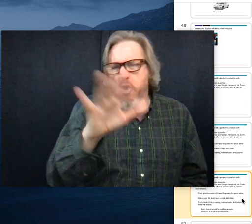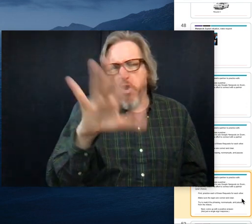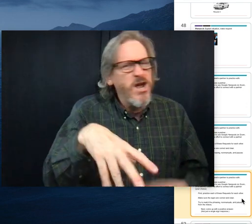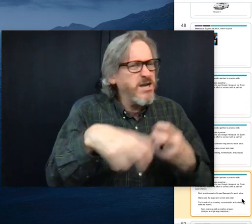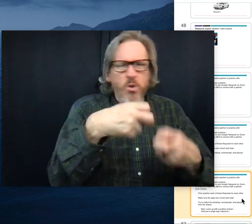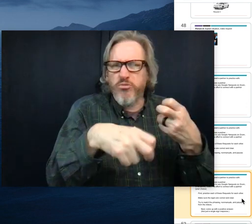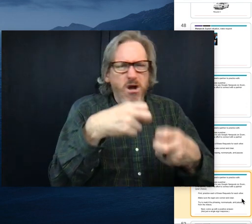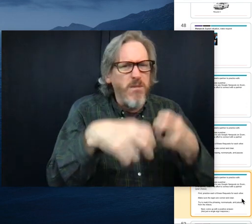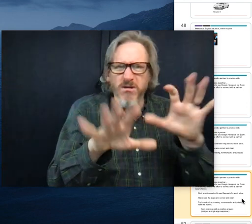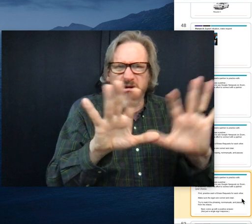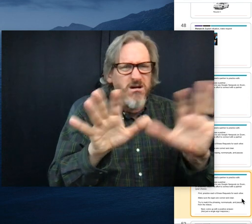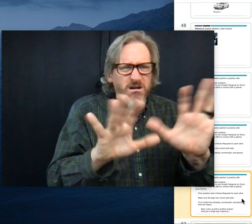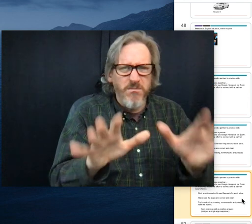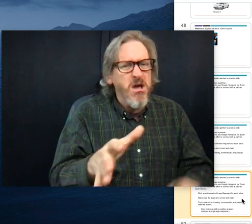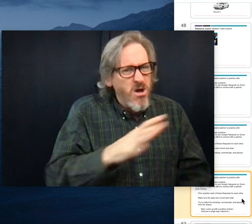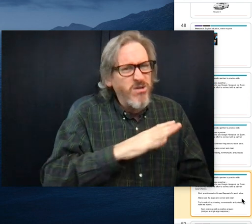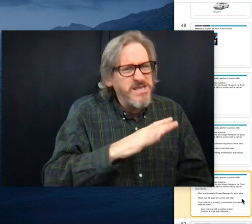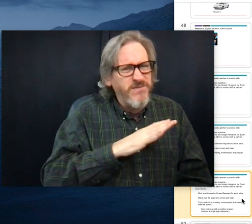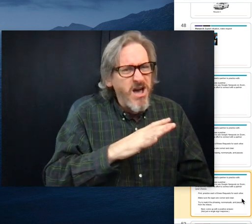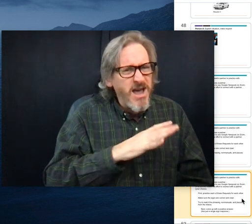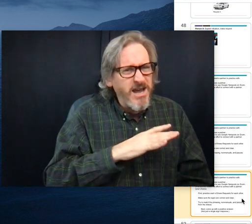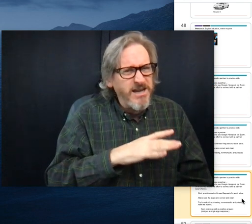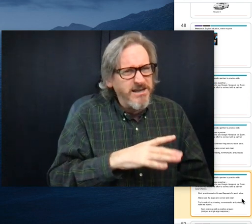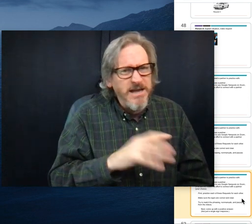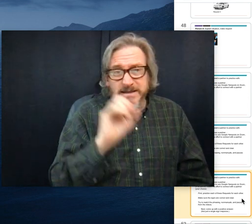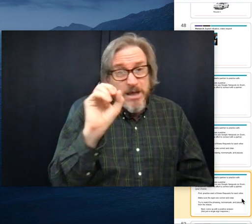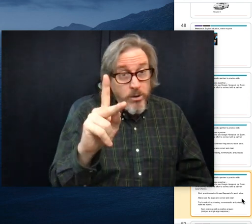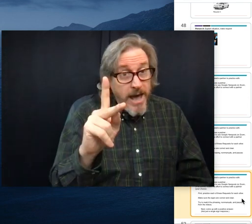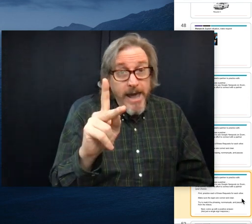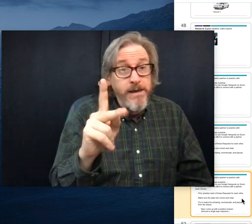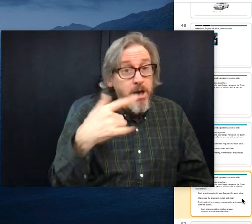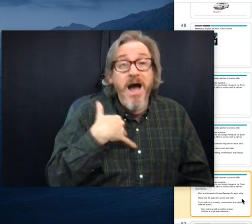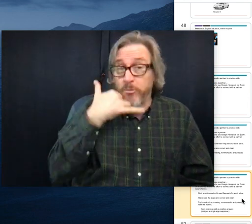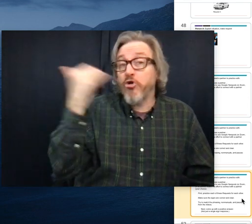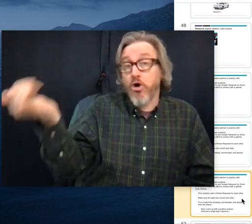And again, go back, review the thing, make sure you can sign with them.